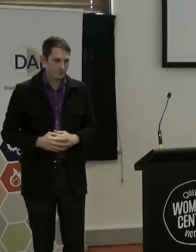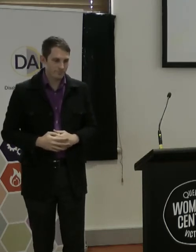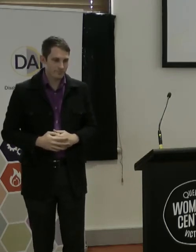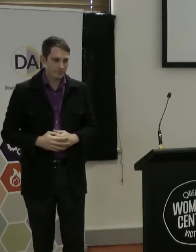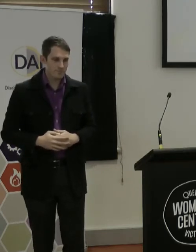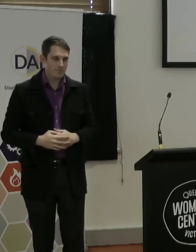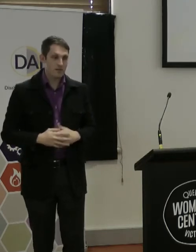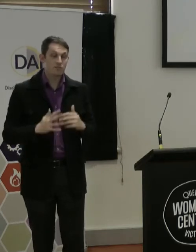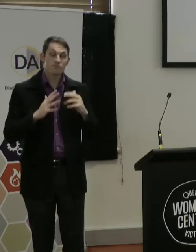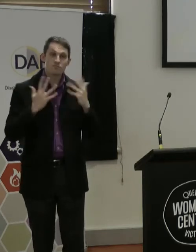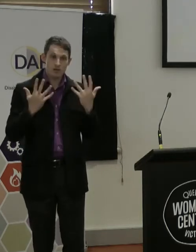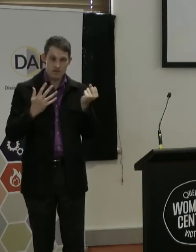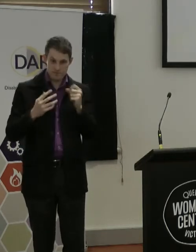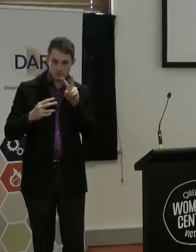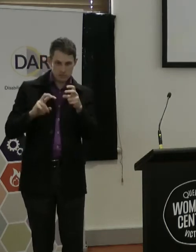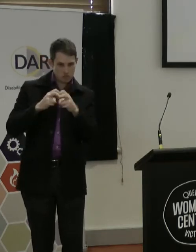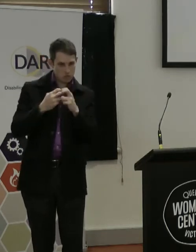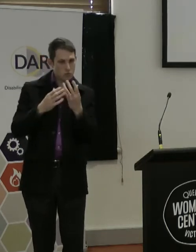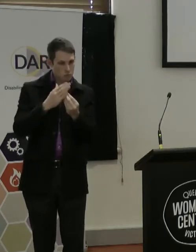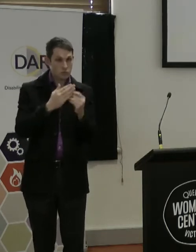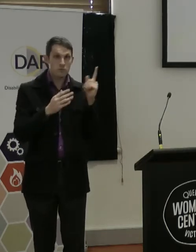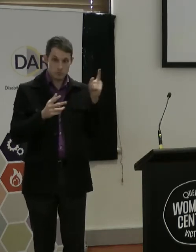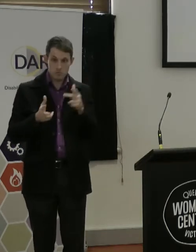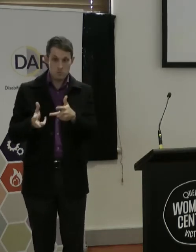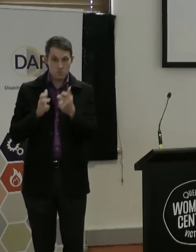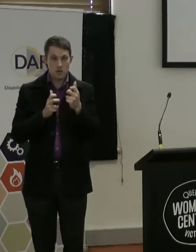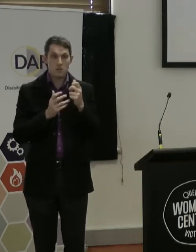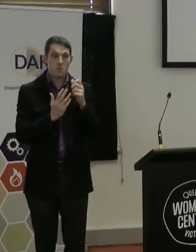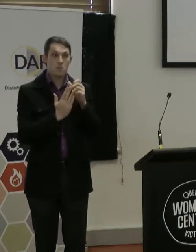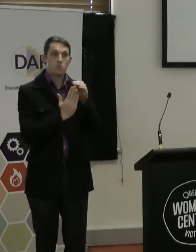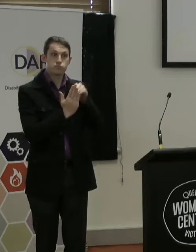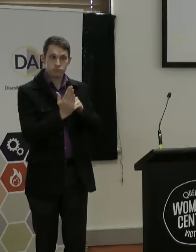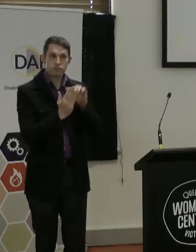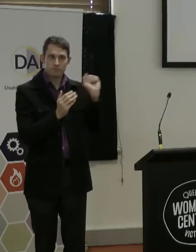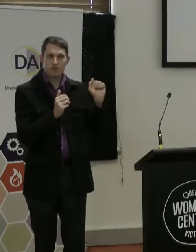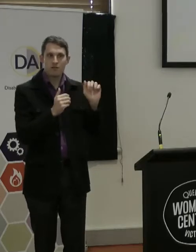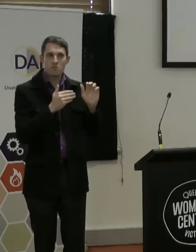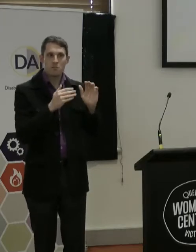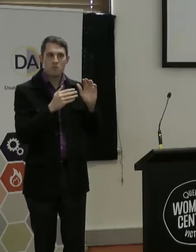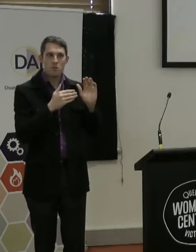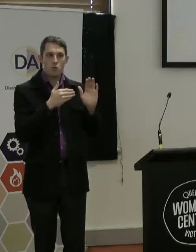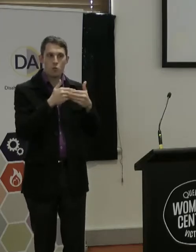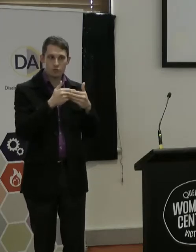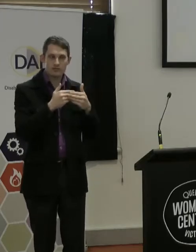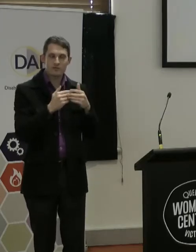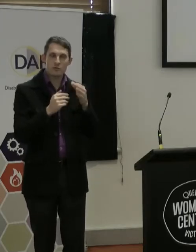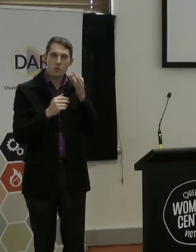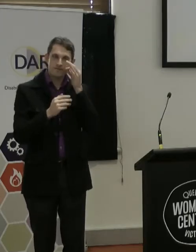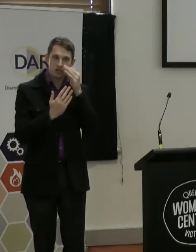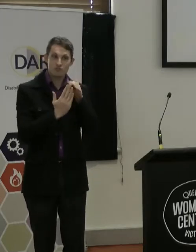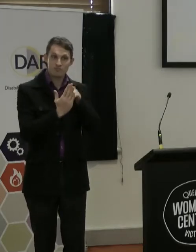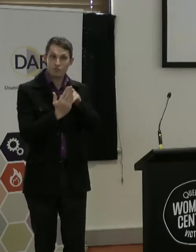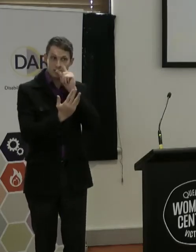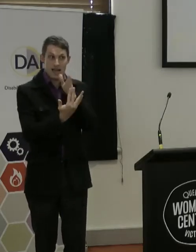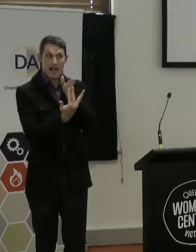to say, were picked up in the reporting process and are reflected in the concluding observations. They are available online,